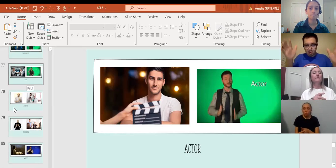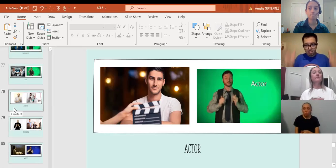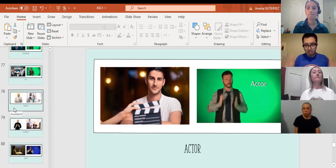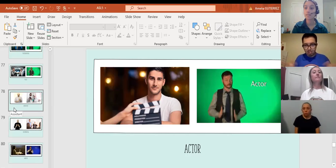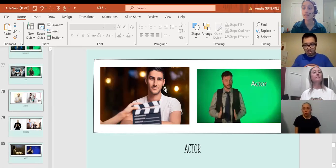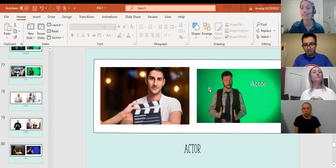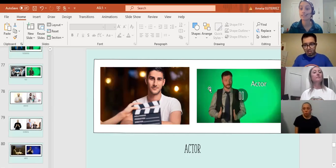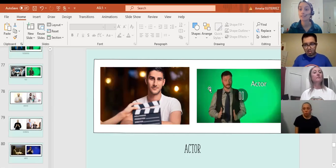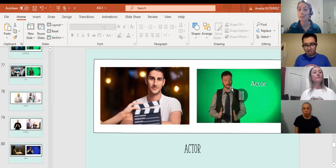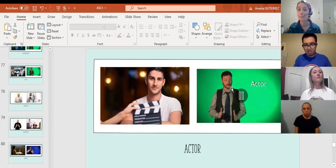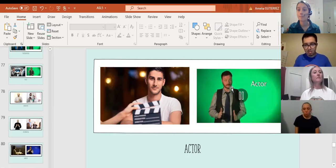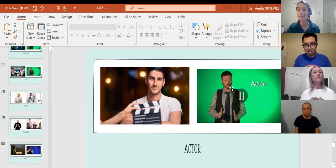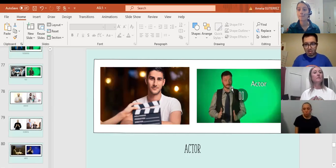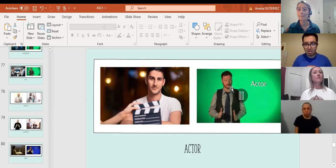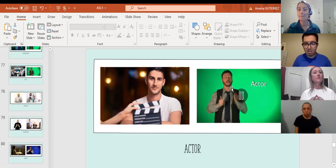Alrighty. Yes.